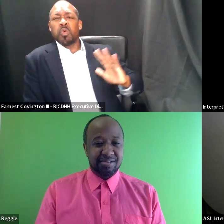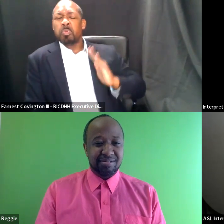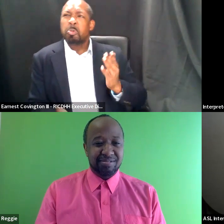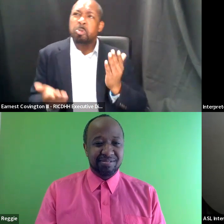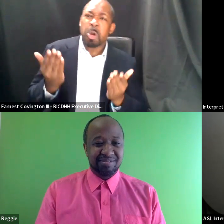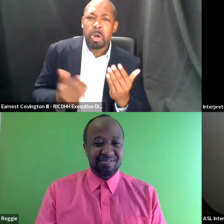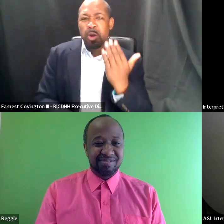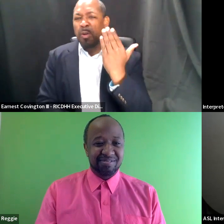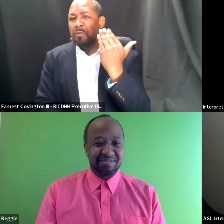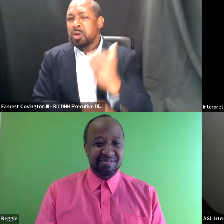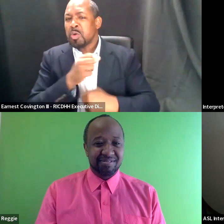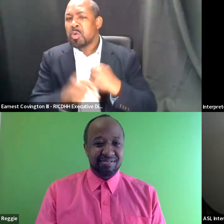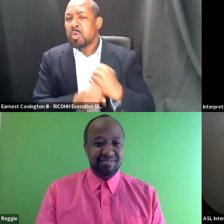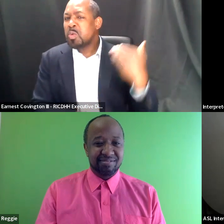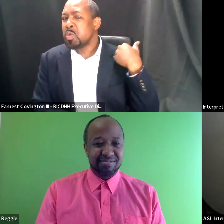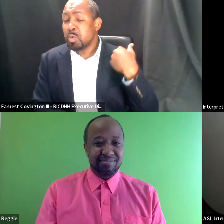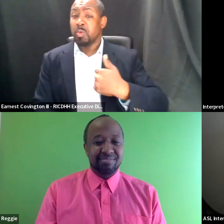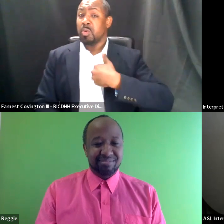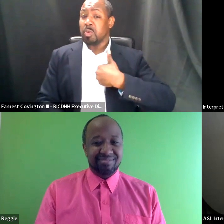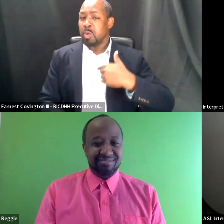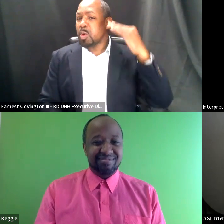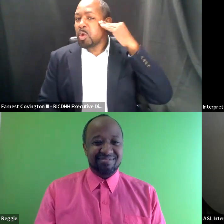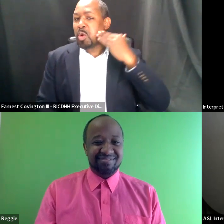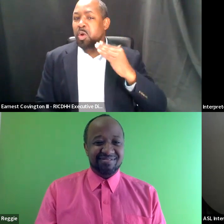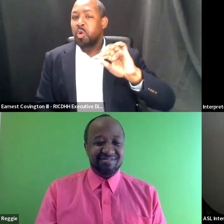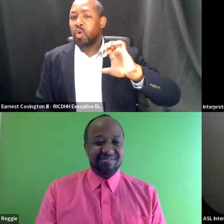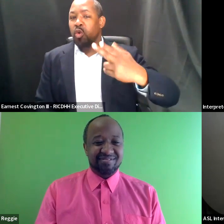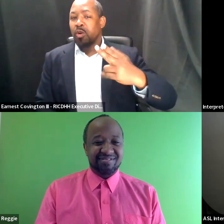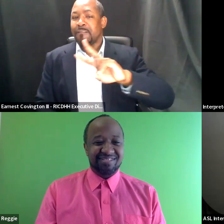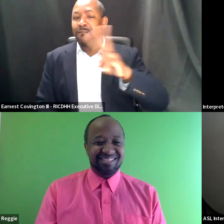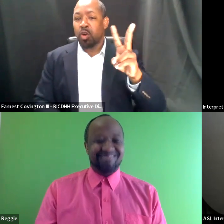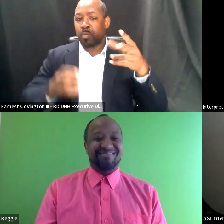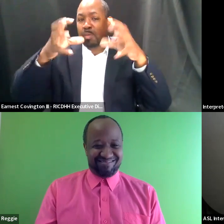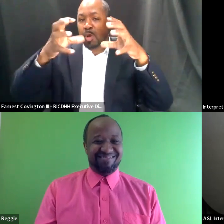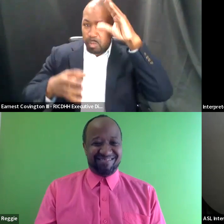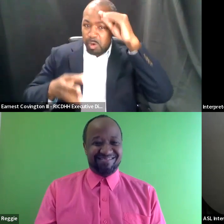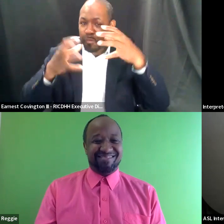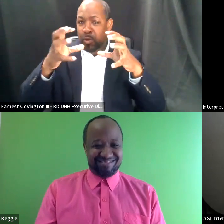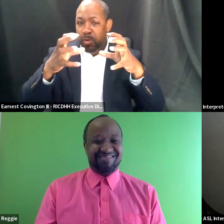So I do know Reginald from maybe 15 years ago or so.